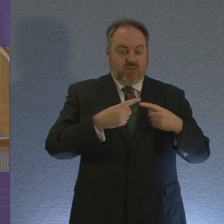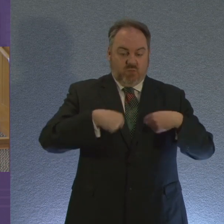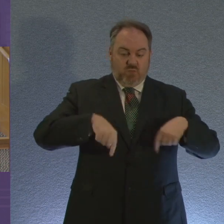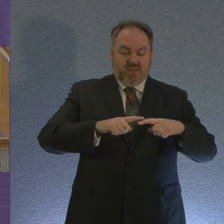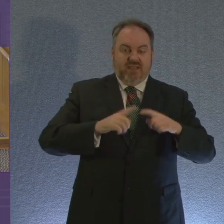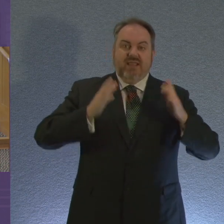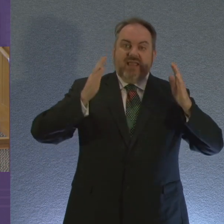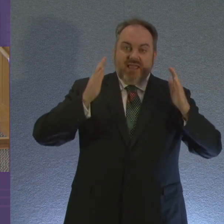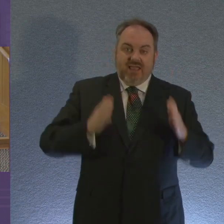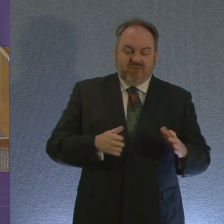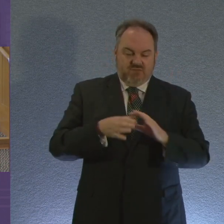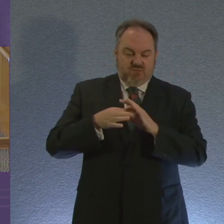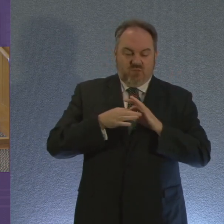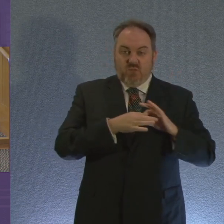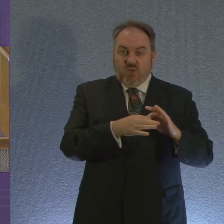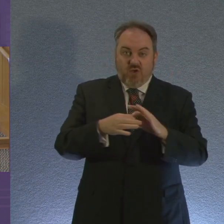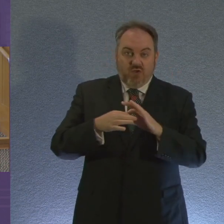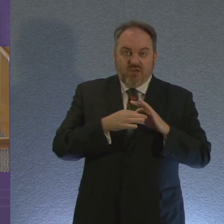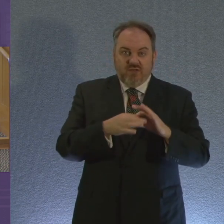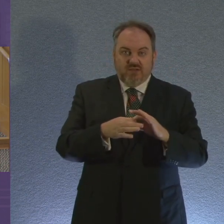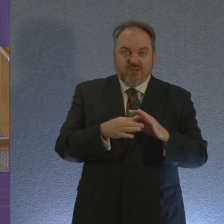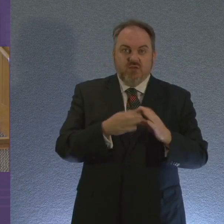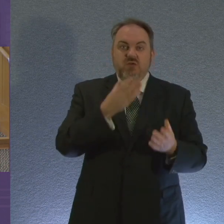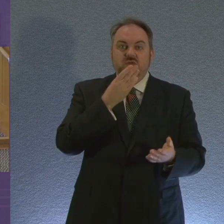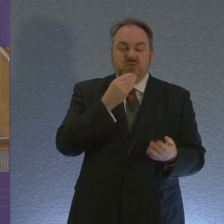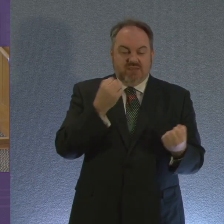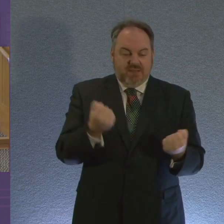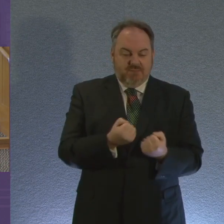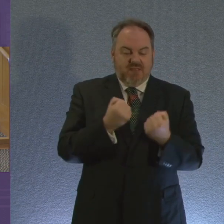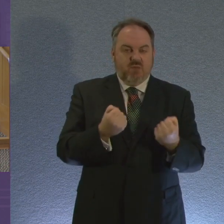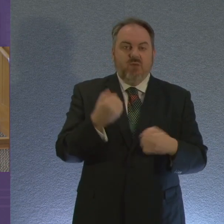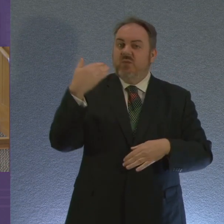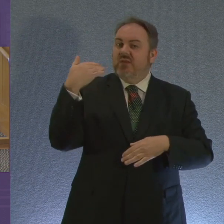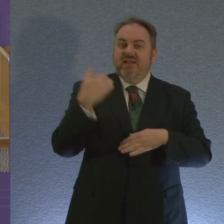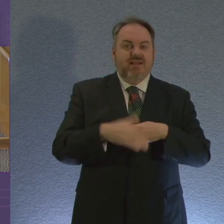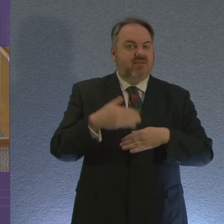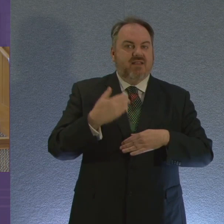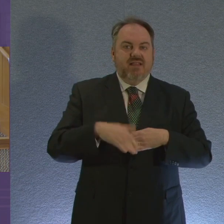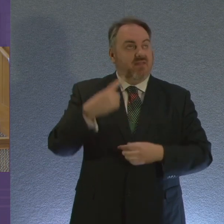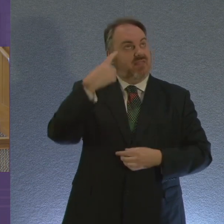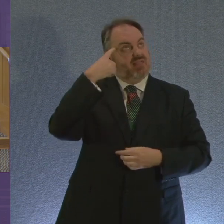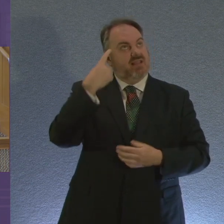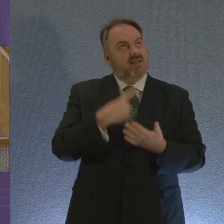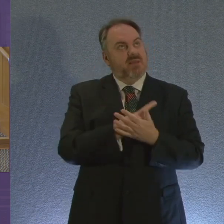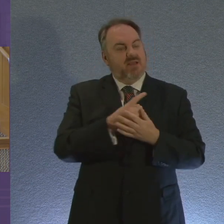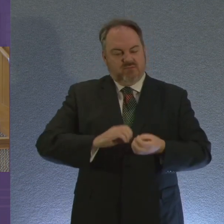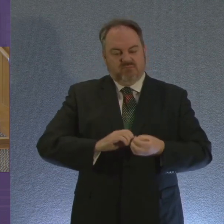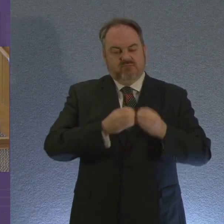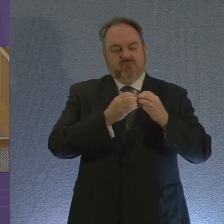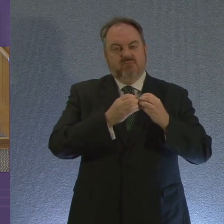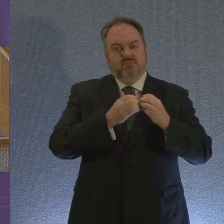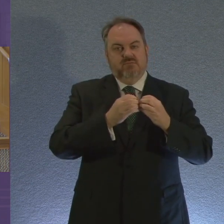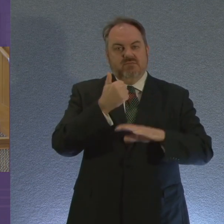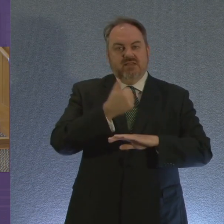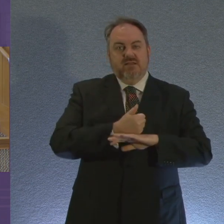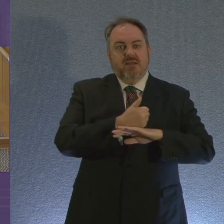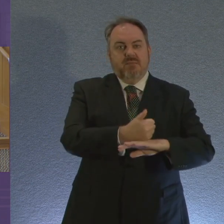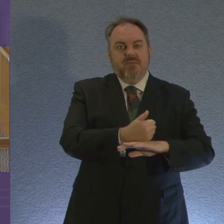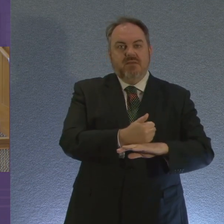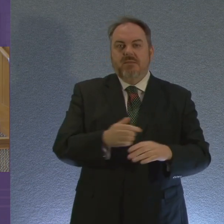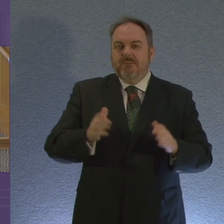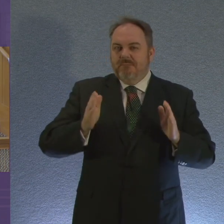parliamentarians to confer on ministers powers which we wouldn't ordinarily contemplate. But the test which we must